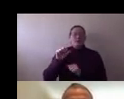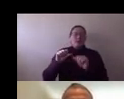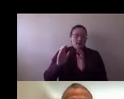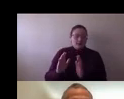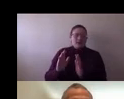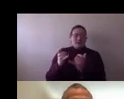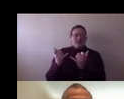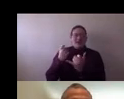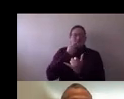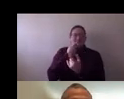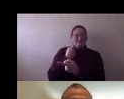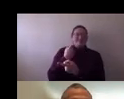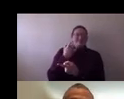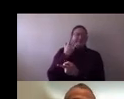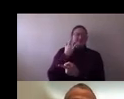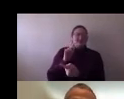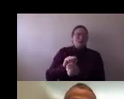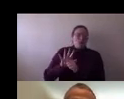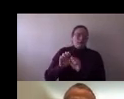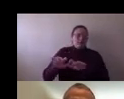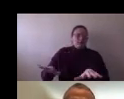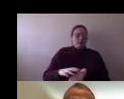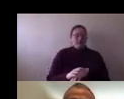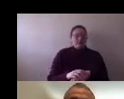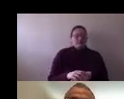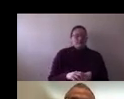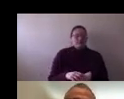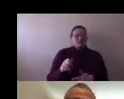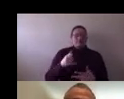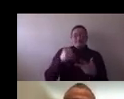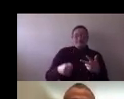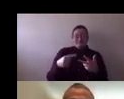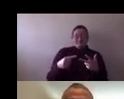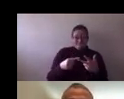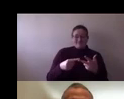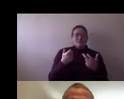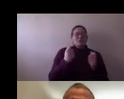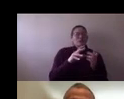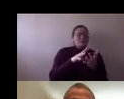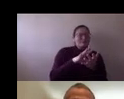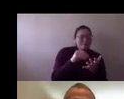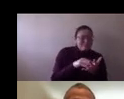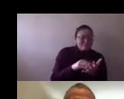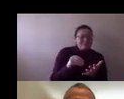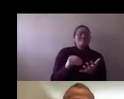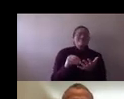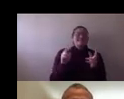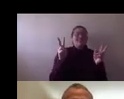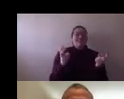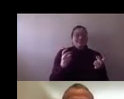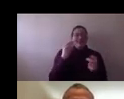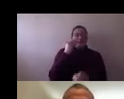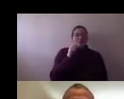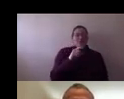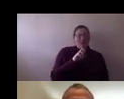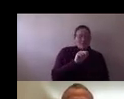pandemic. And finally, trying to draw some lessons. I know that both Shannon and I, as